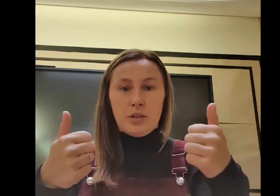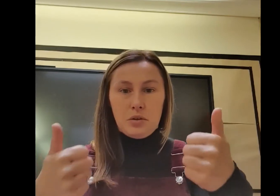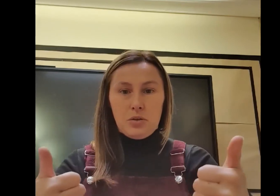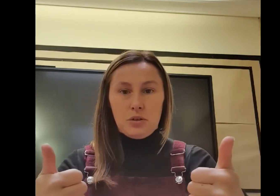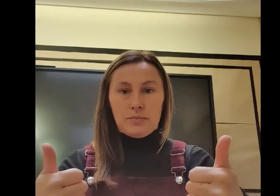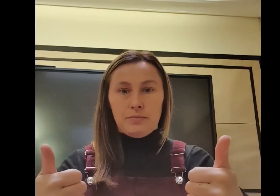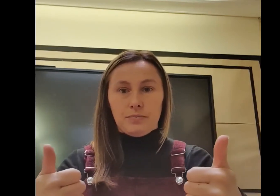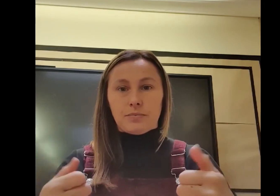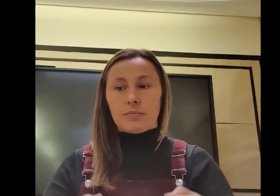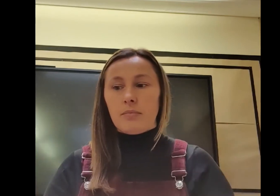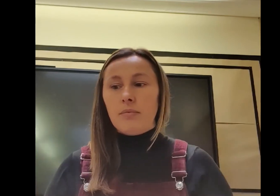good.